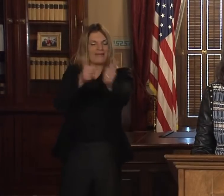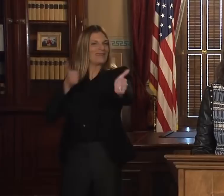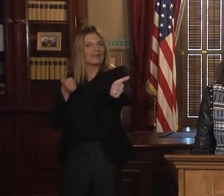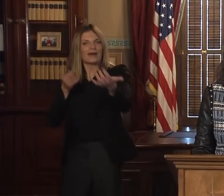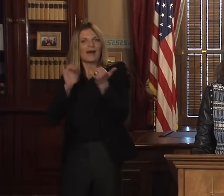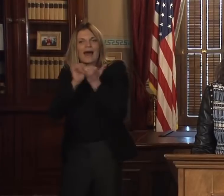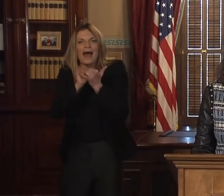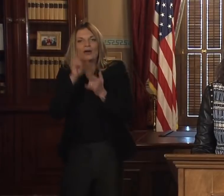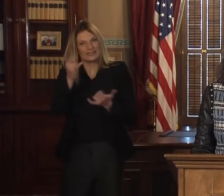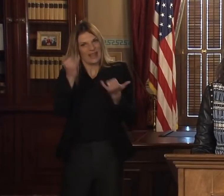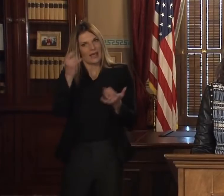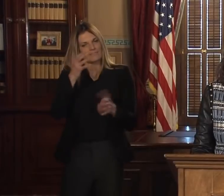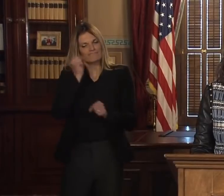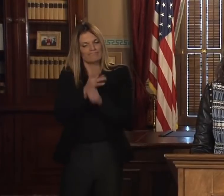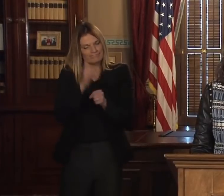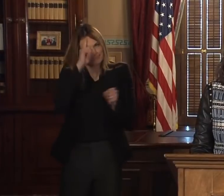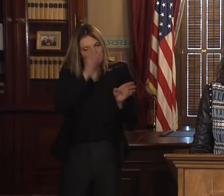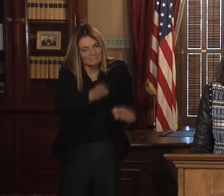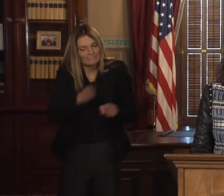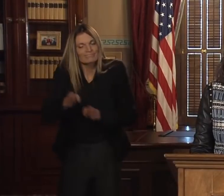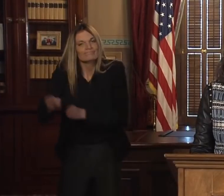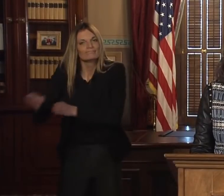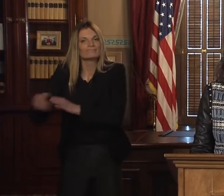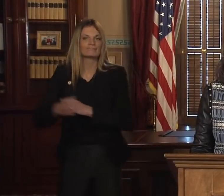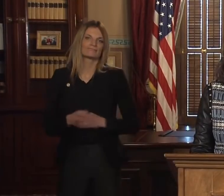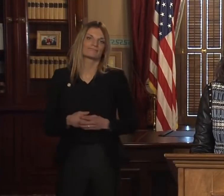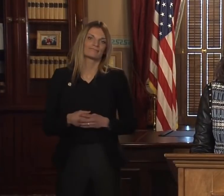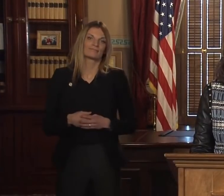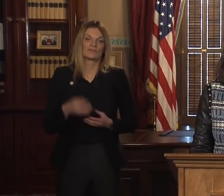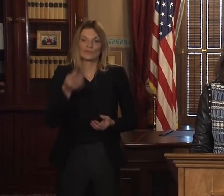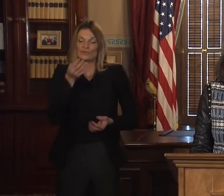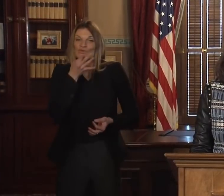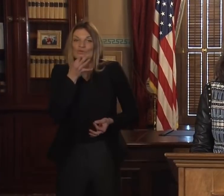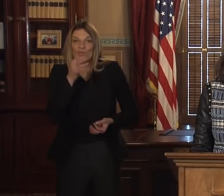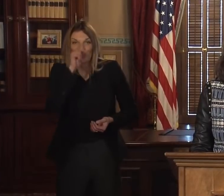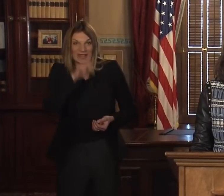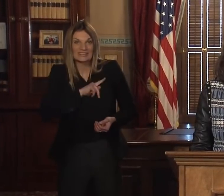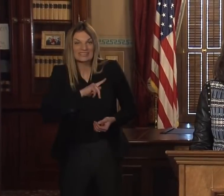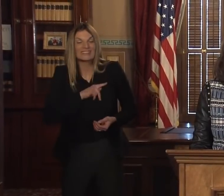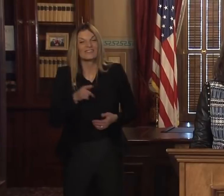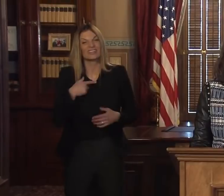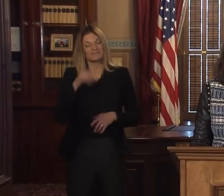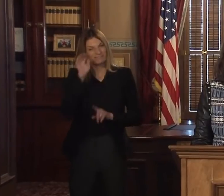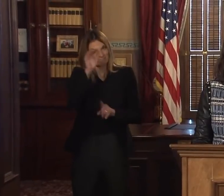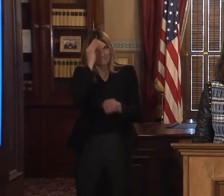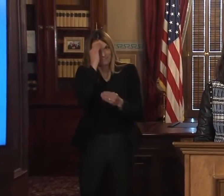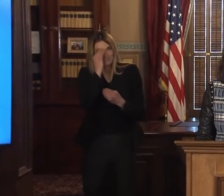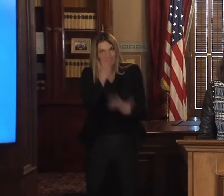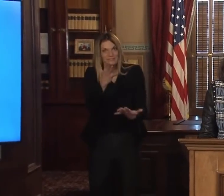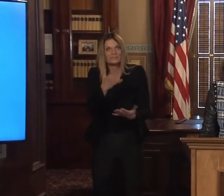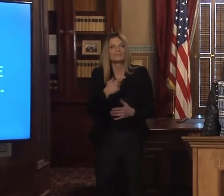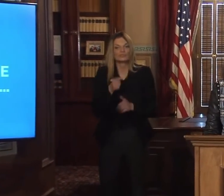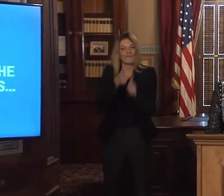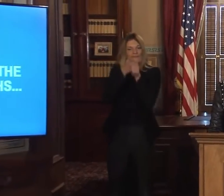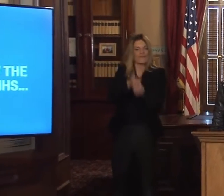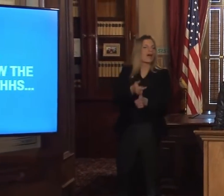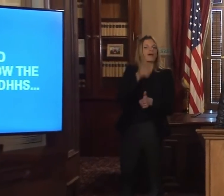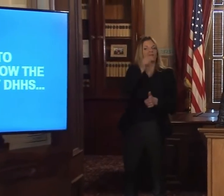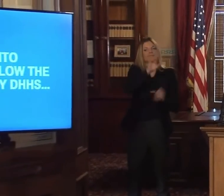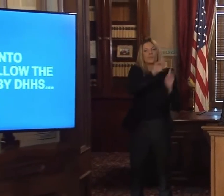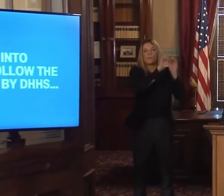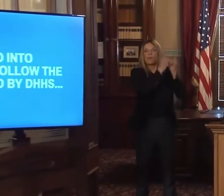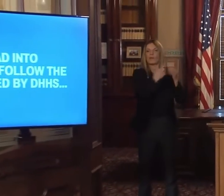exposing one another to COVID-19? As we head into Thanksgiving, I encourage you to follow the guidance from the Department of Health and Human